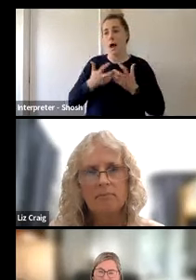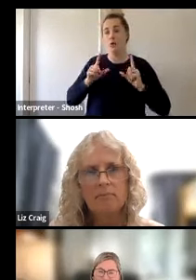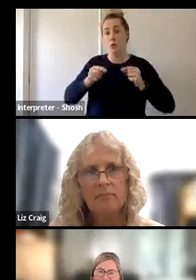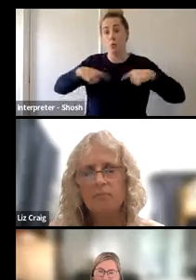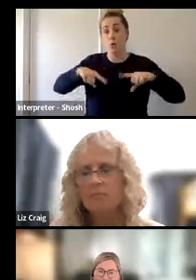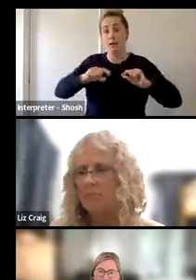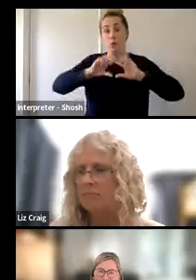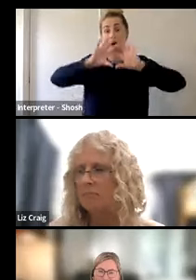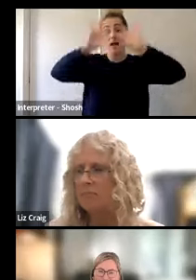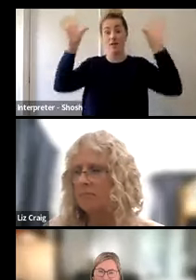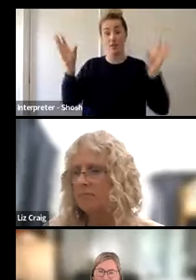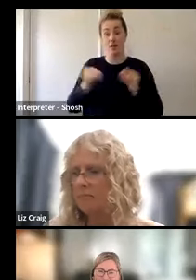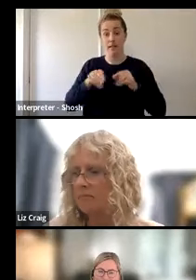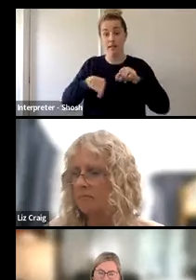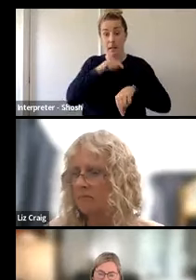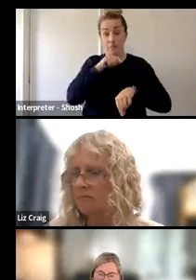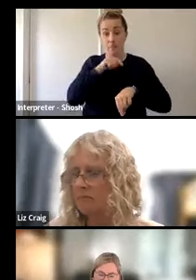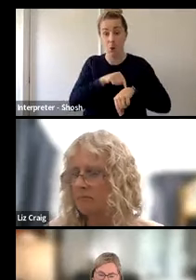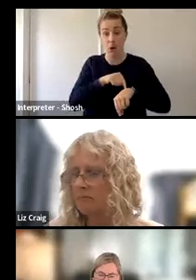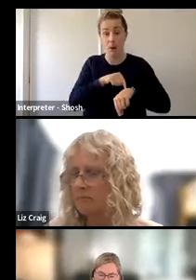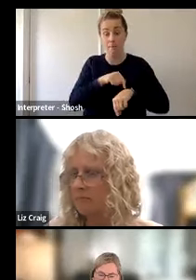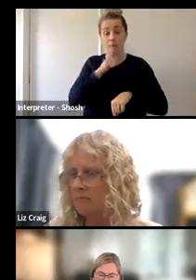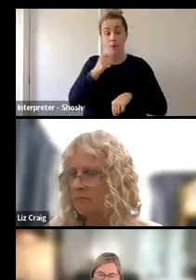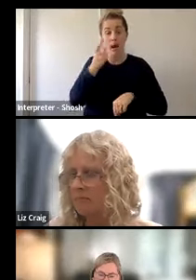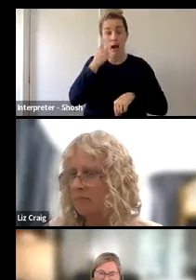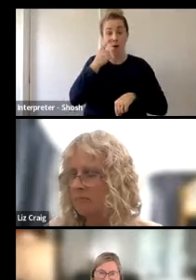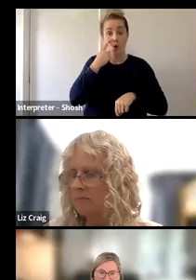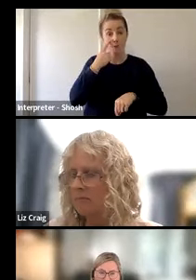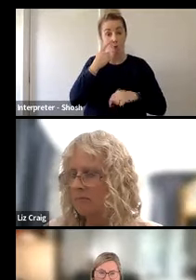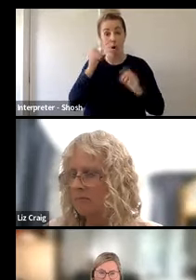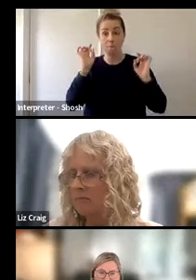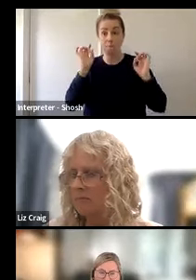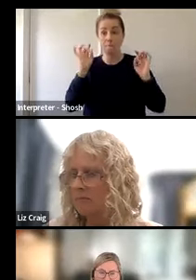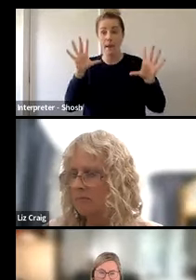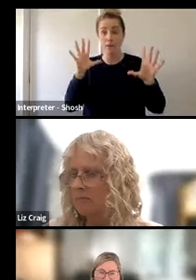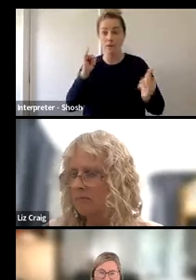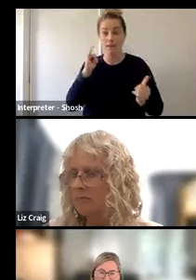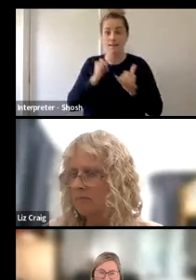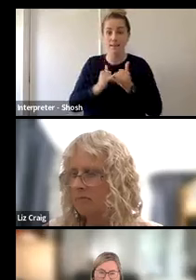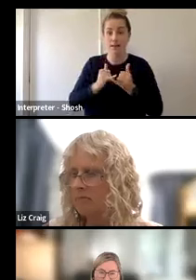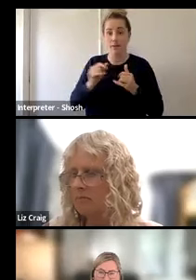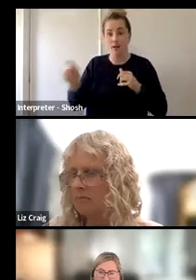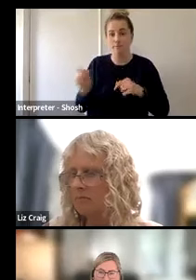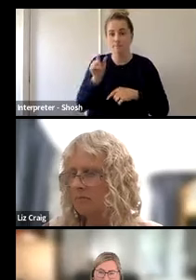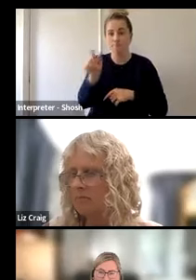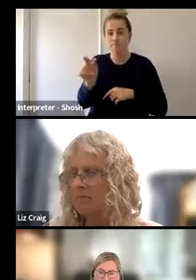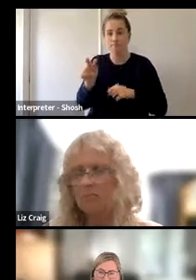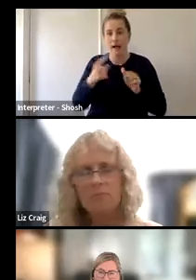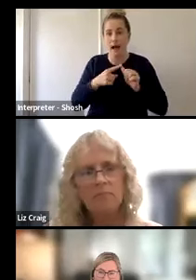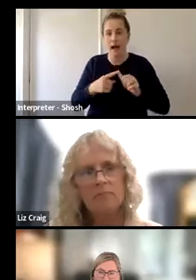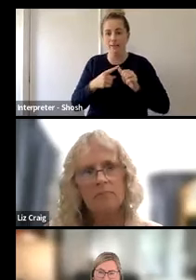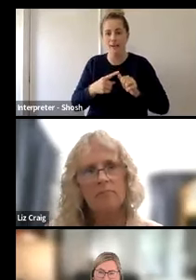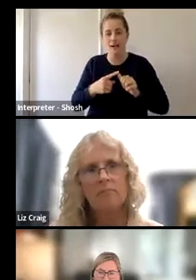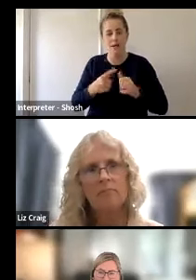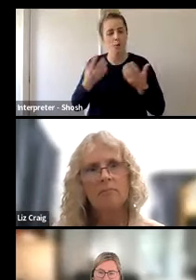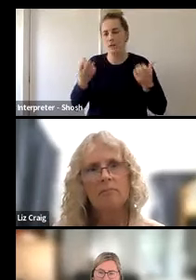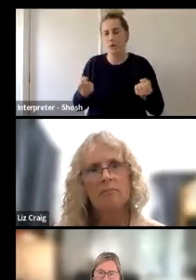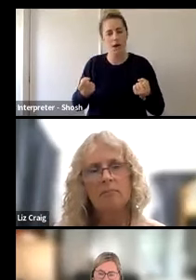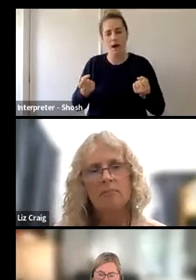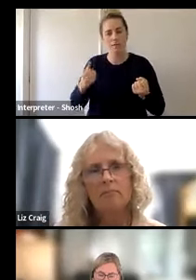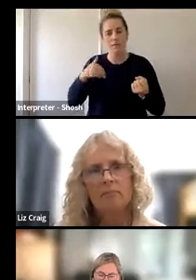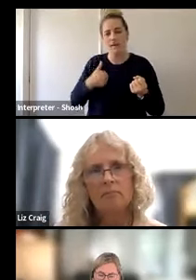it all with one big hit? And I think people are looking for this magical silver bullet that doesn't exist. It does need to be built into all our other pieces of legislation.